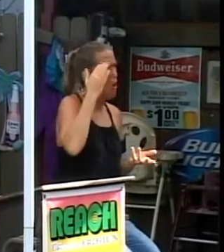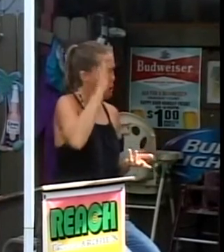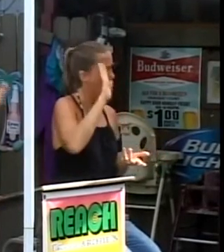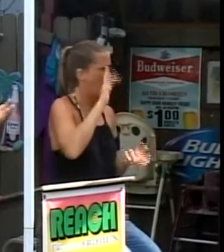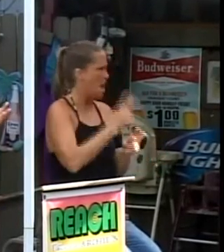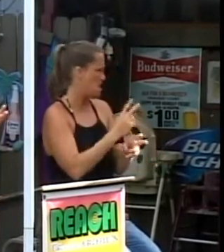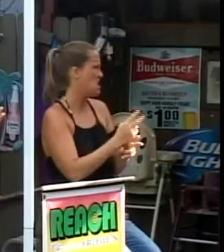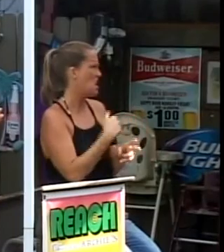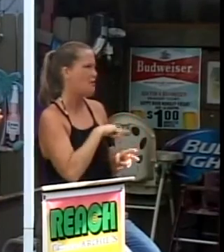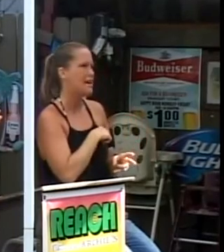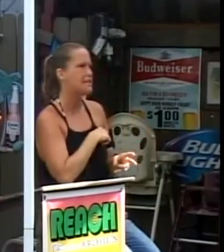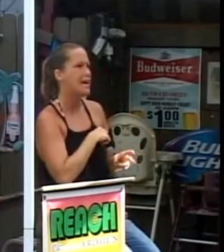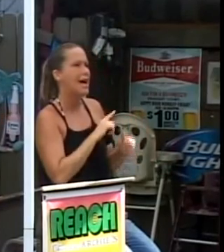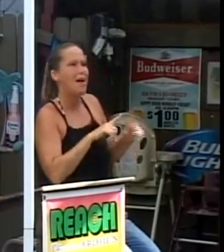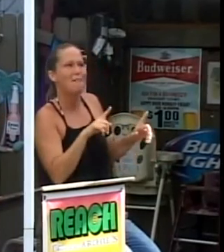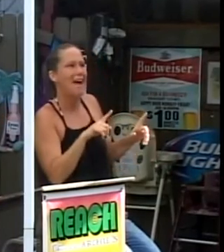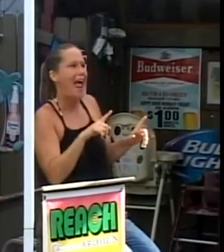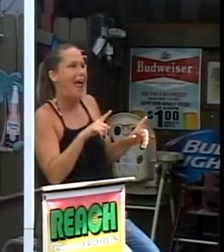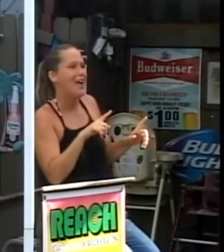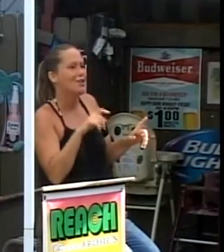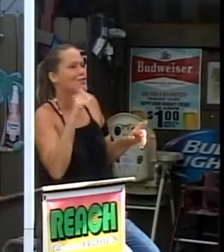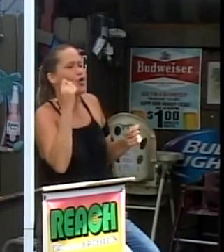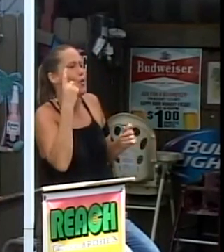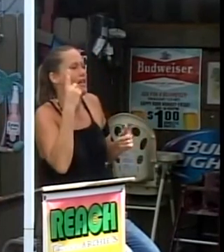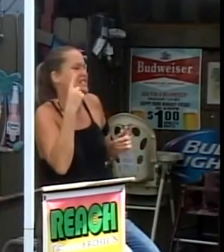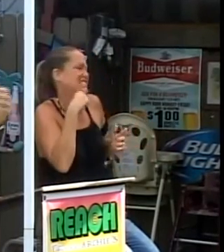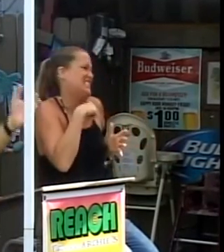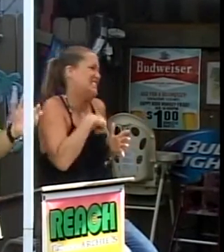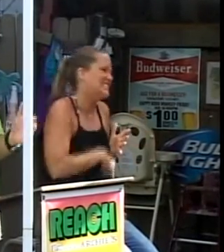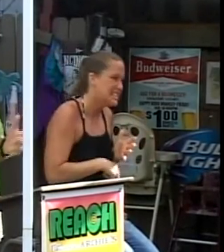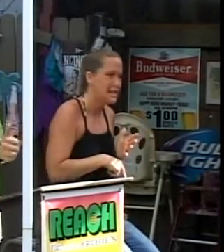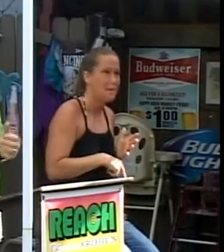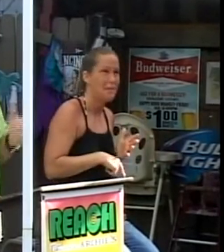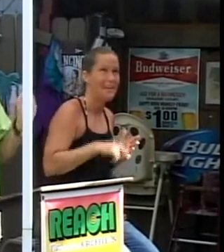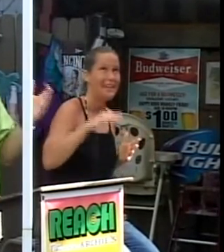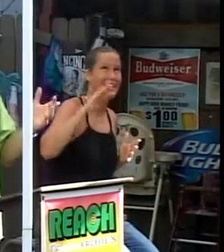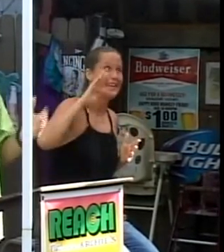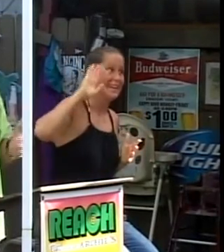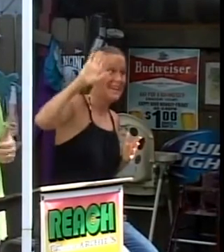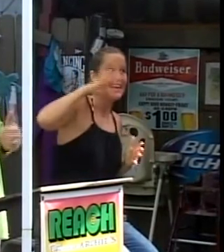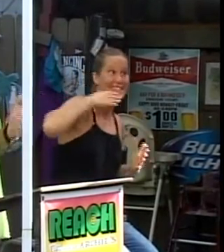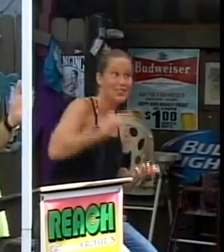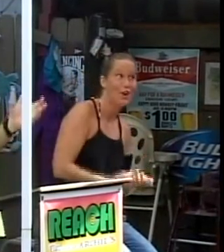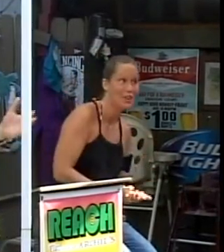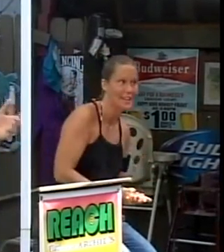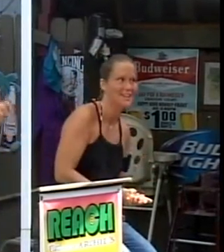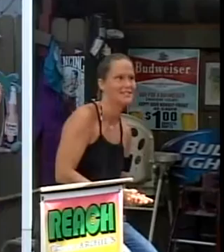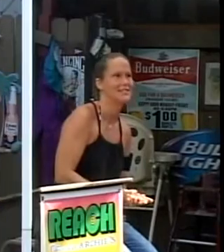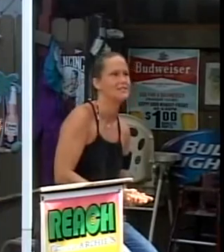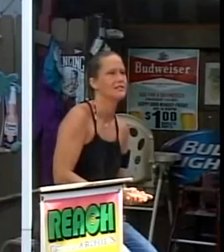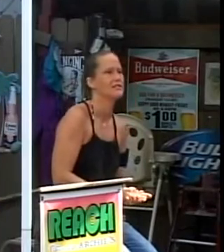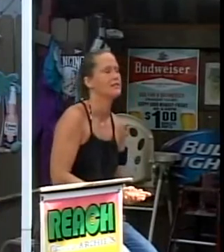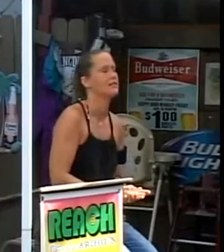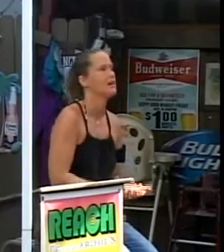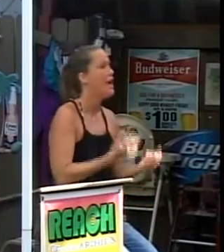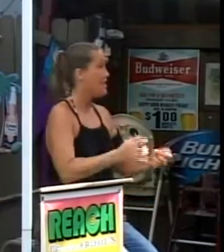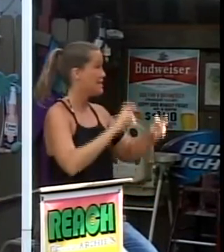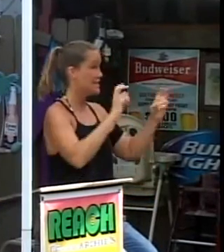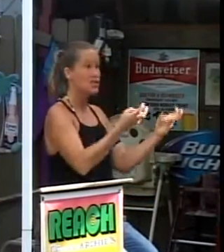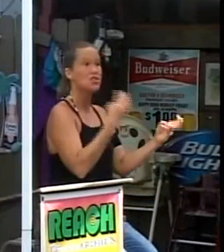Alpha series opened that up to me. So if you're in recovery, it's good. If you're not in recovery, it's